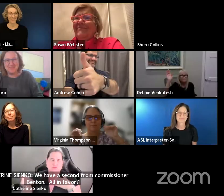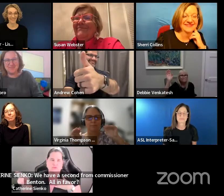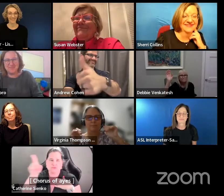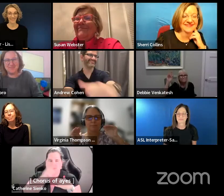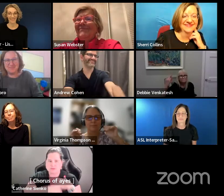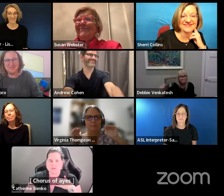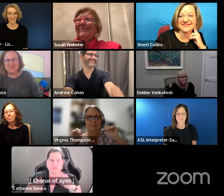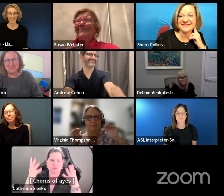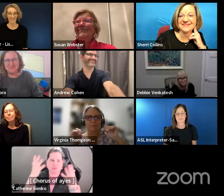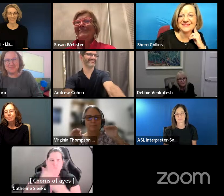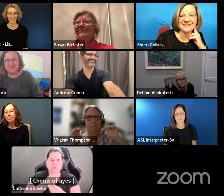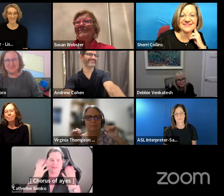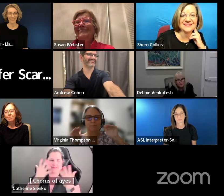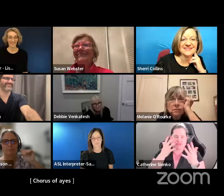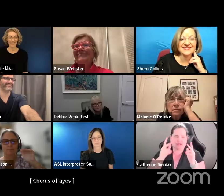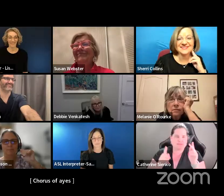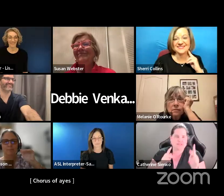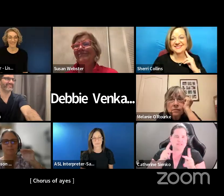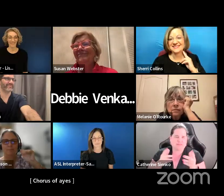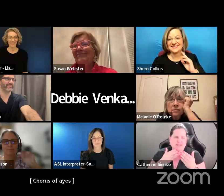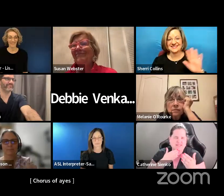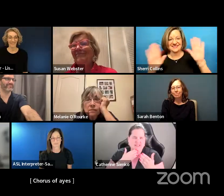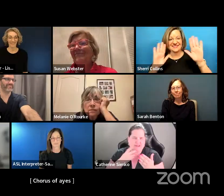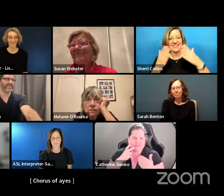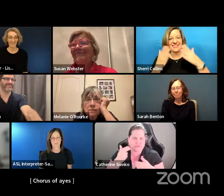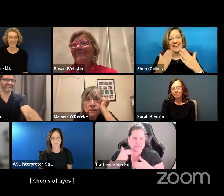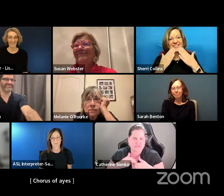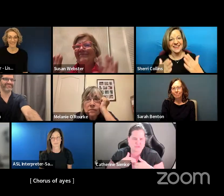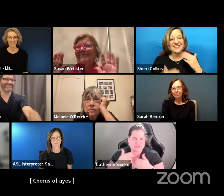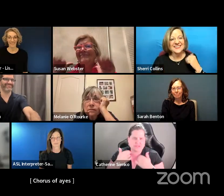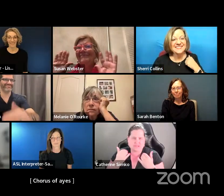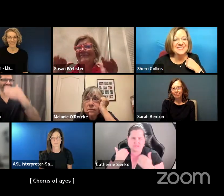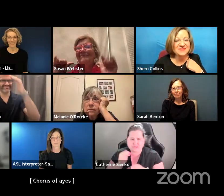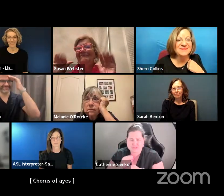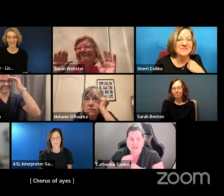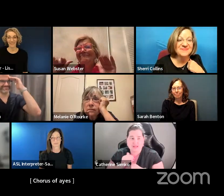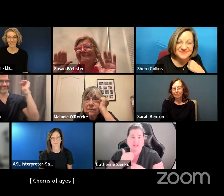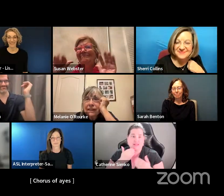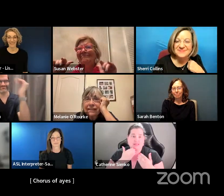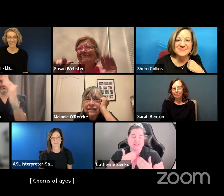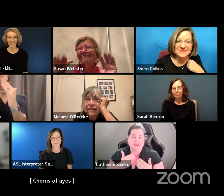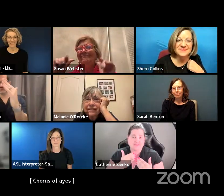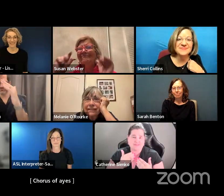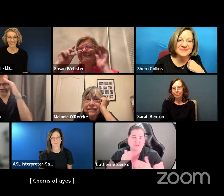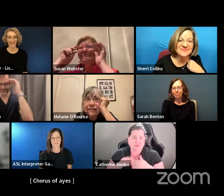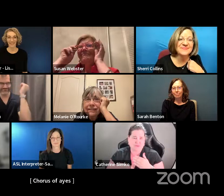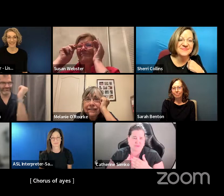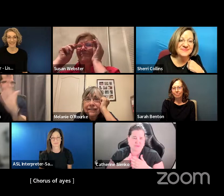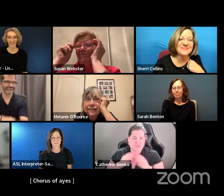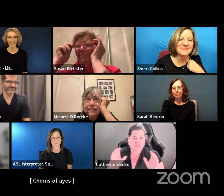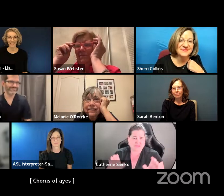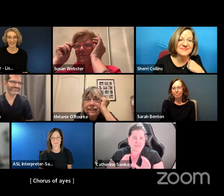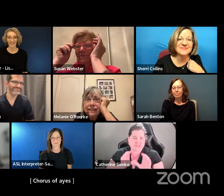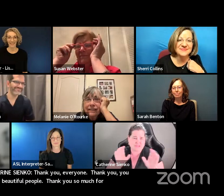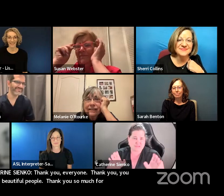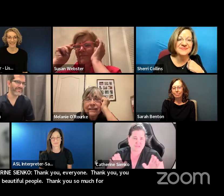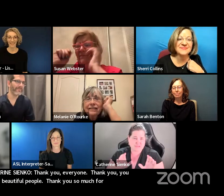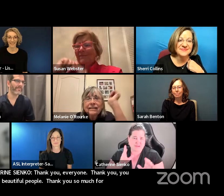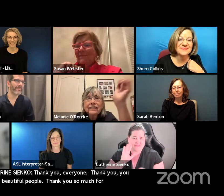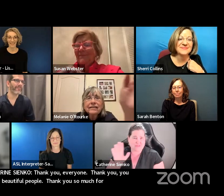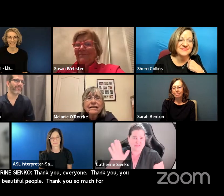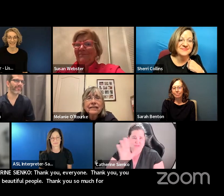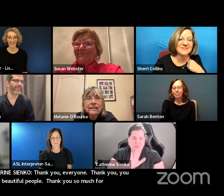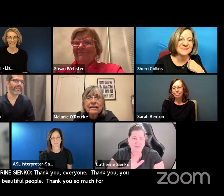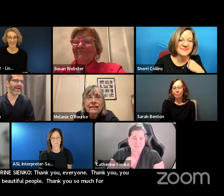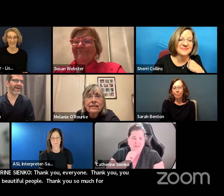Thank you, everyone. Thank you, you beautiful people. Thank you so much for being here with us tonight.